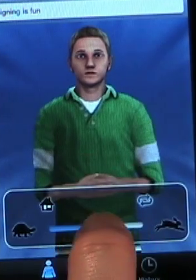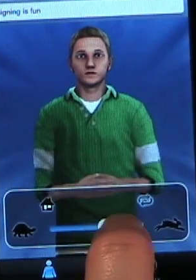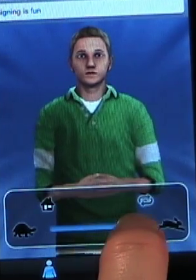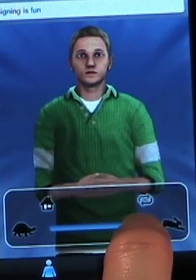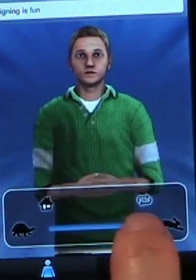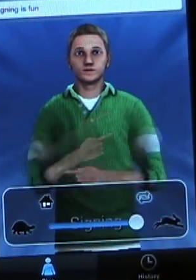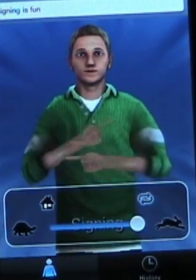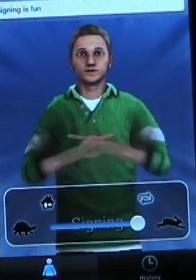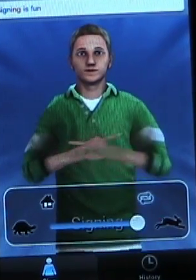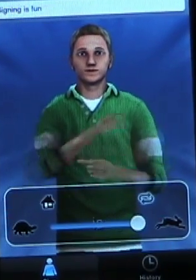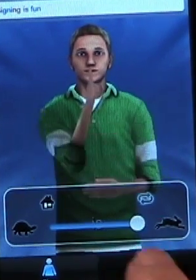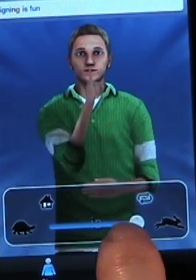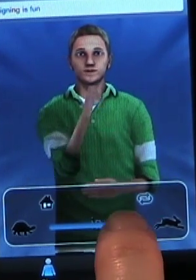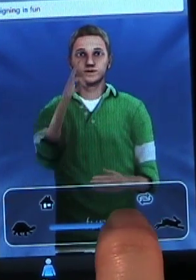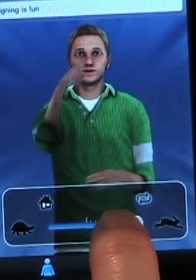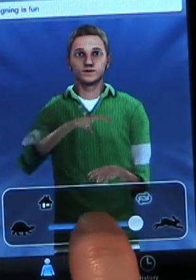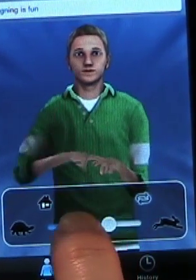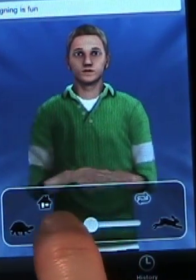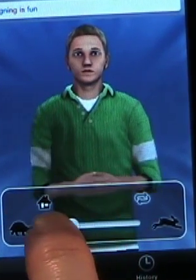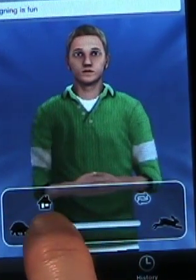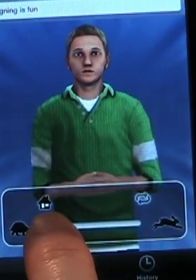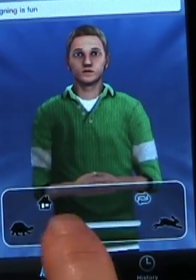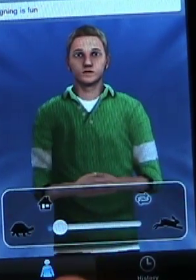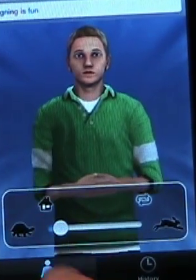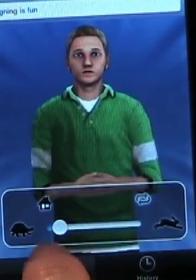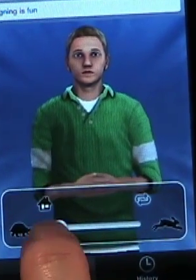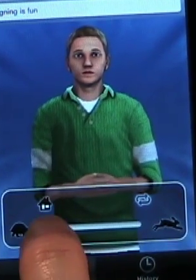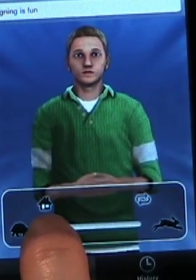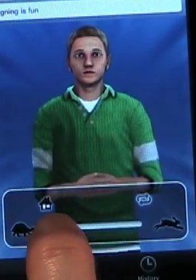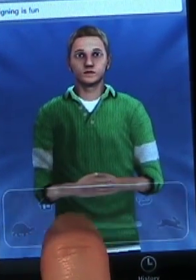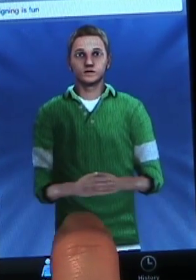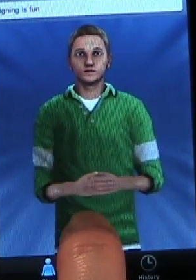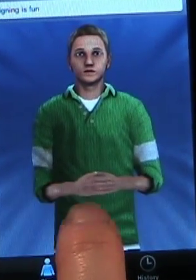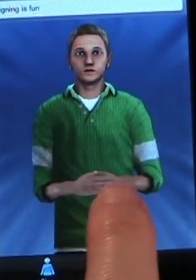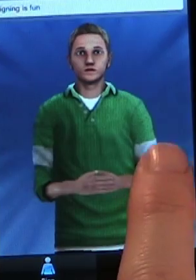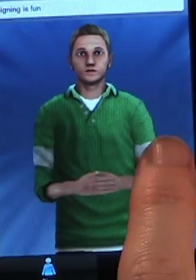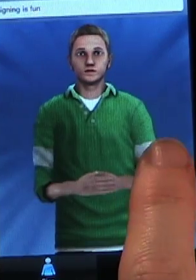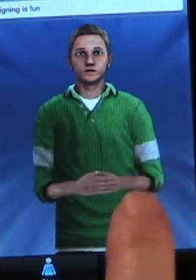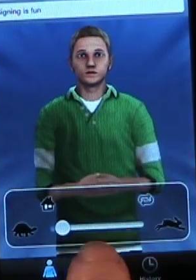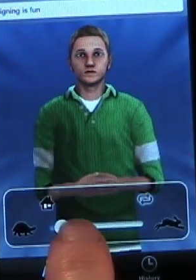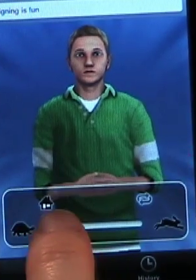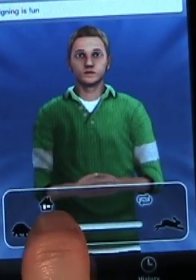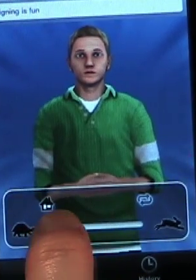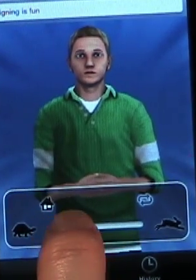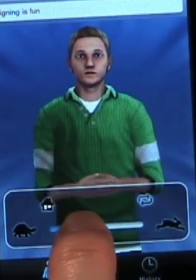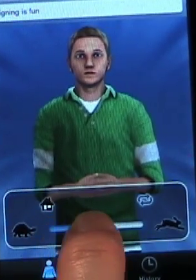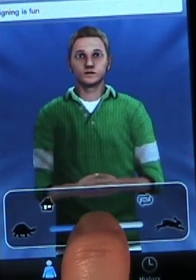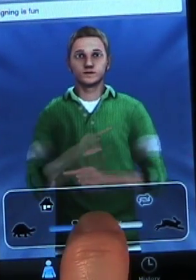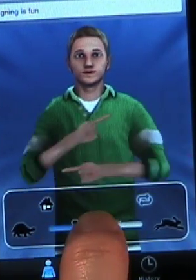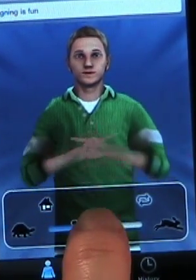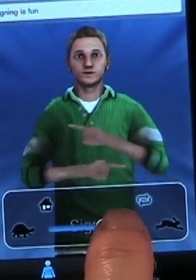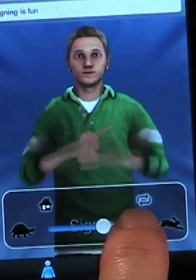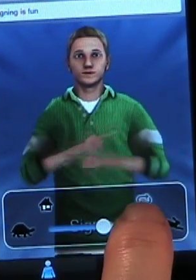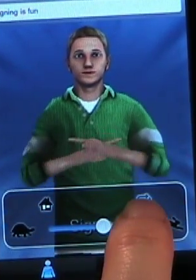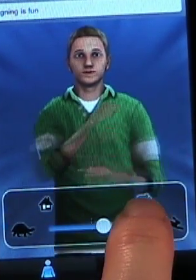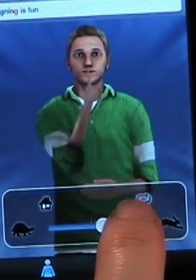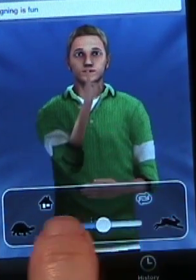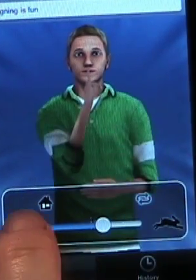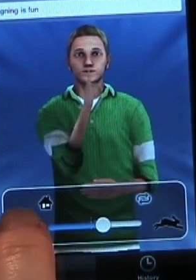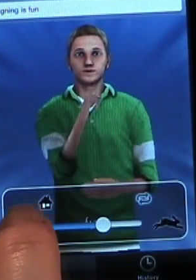Speed up or slow down the signing. Turn on or off the looping feature. And send the character to